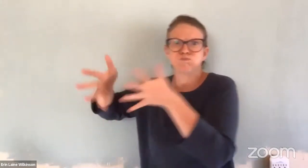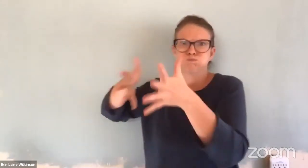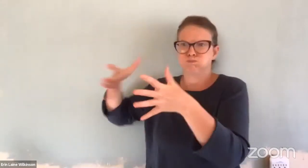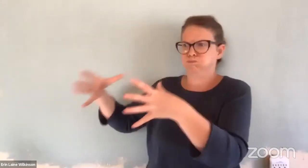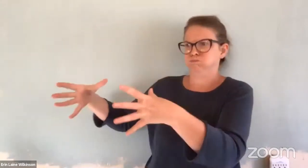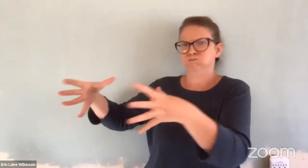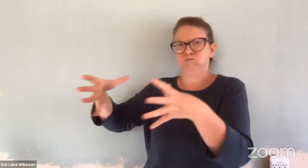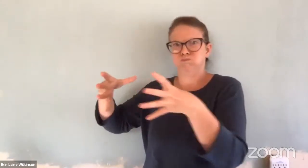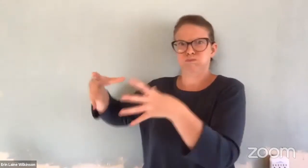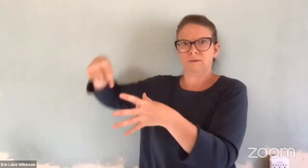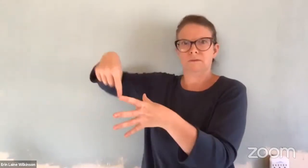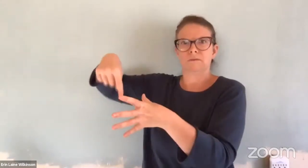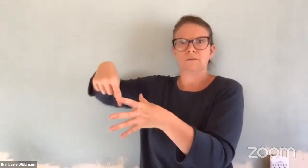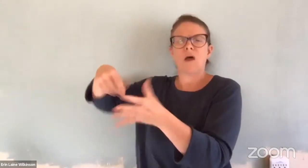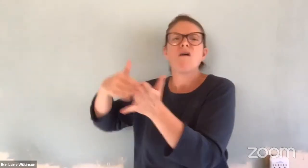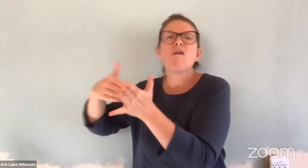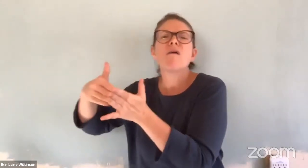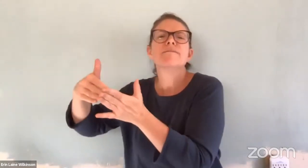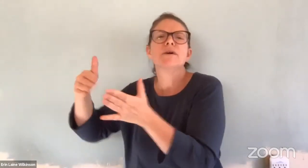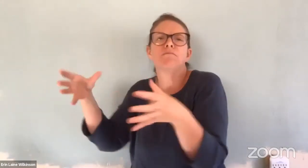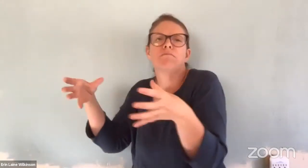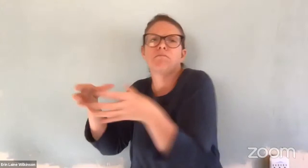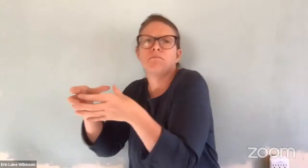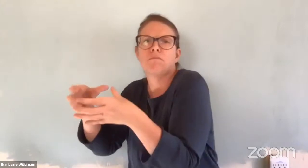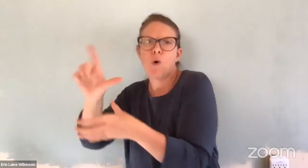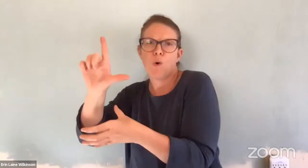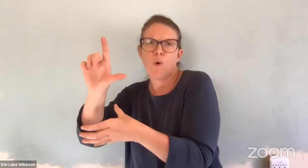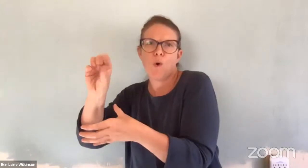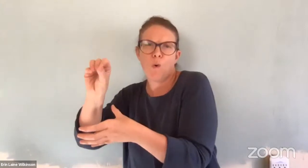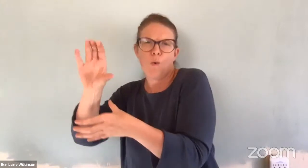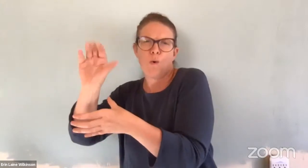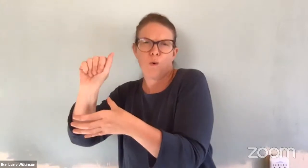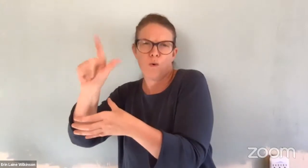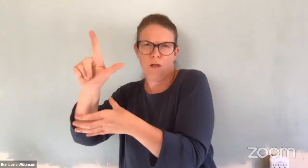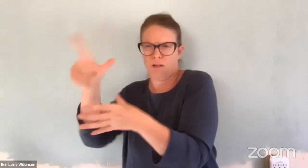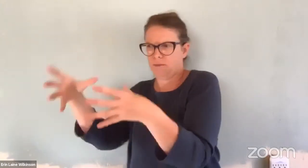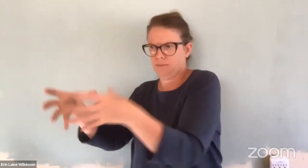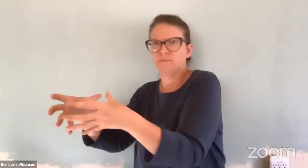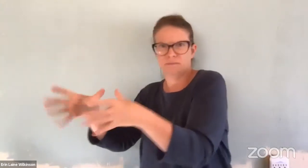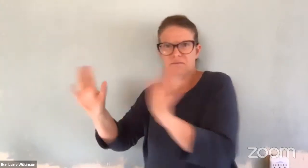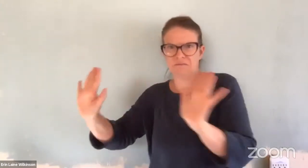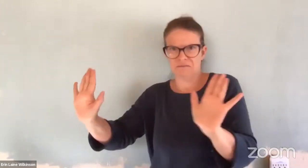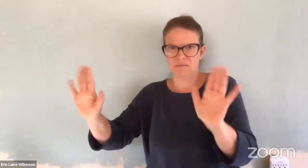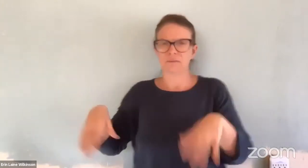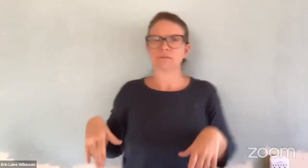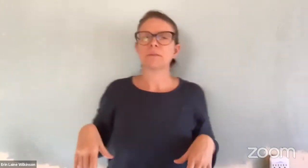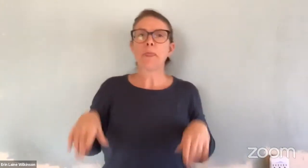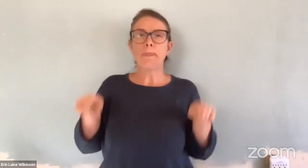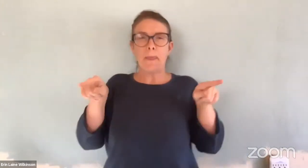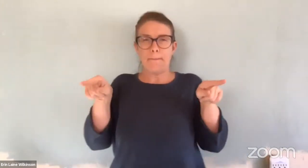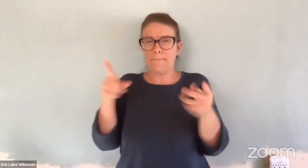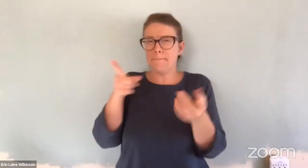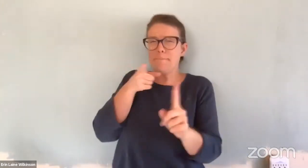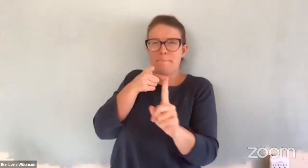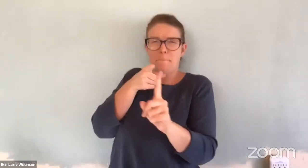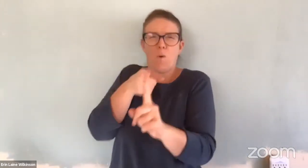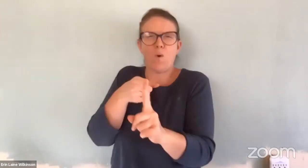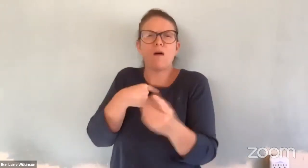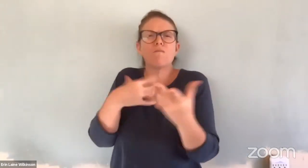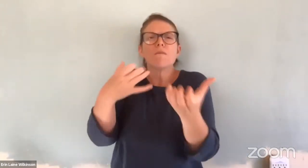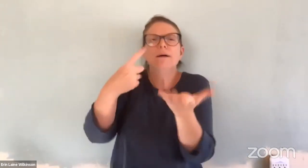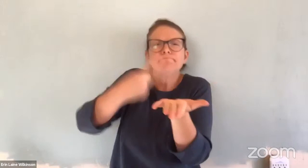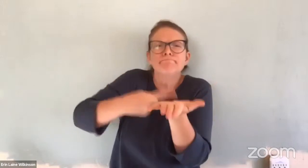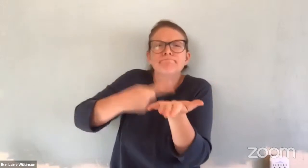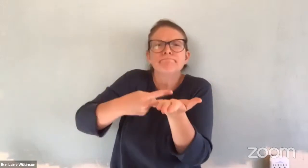number, of course, of hearing people, but they're all using sign language within this community, and they're usually in a very localized